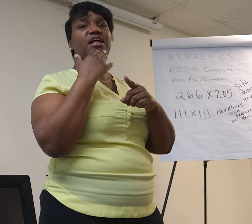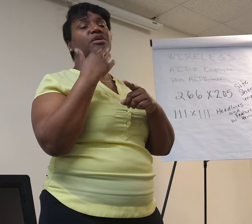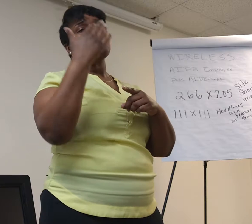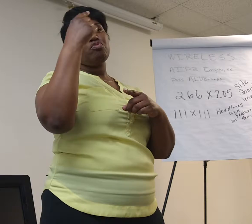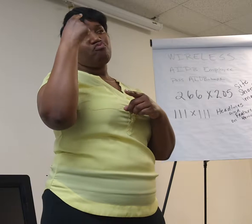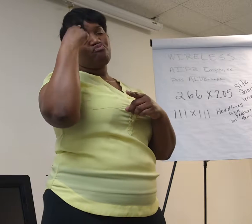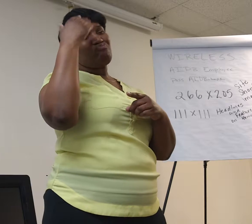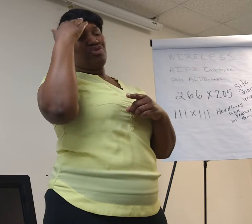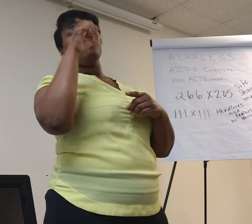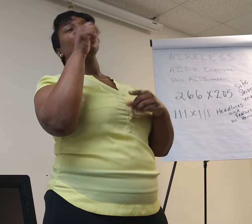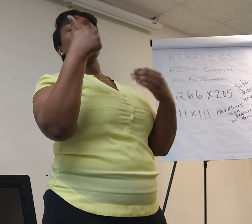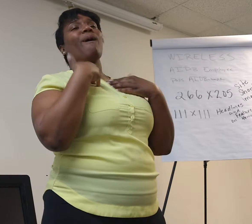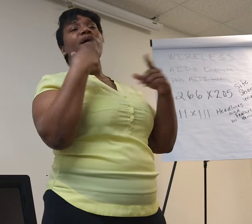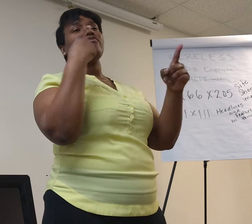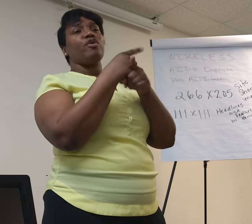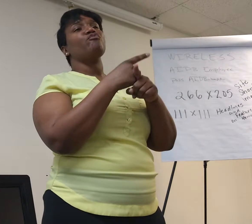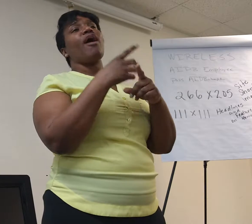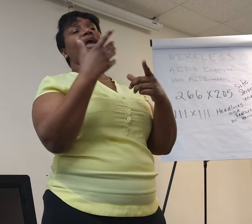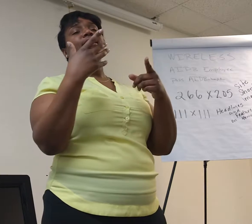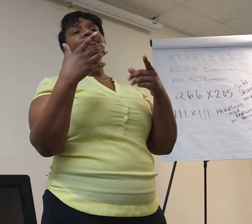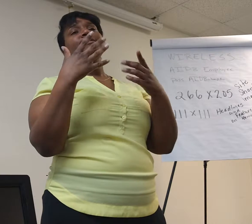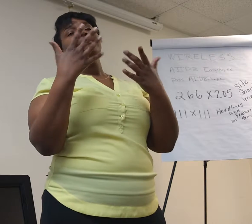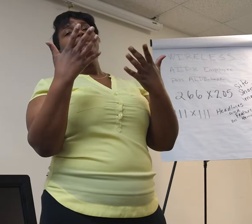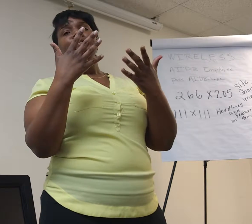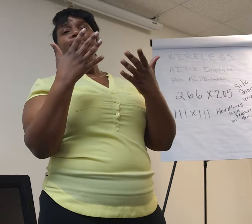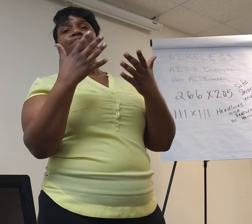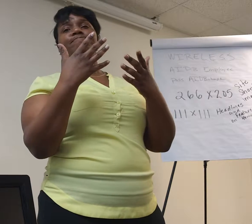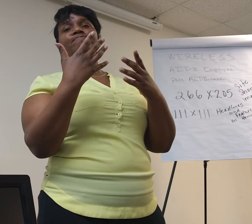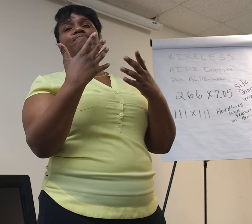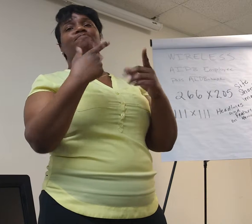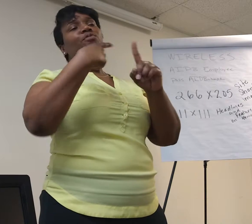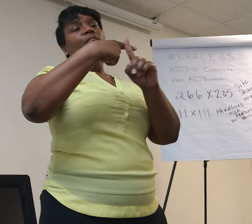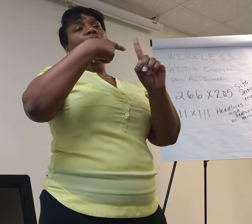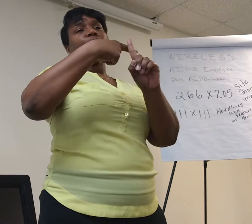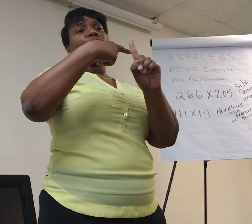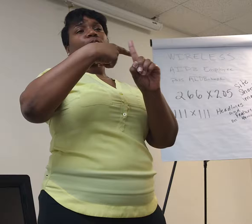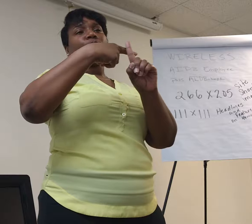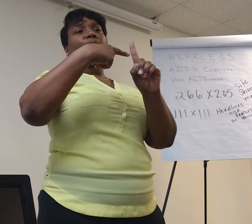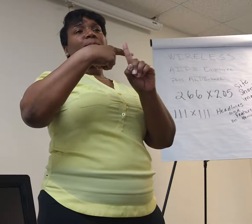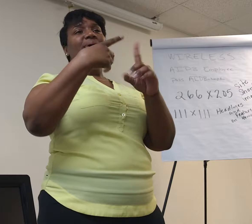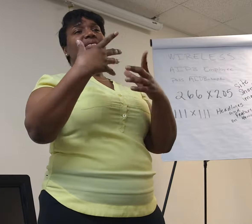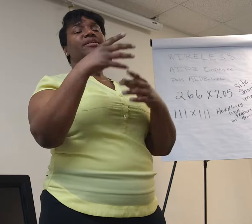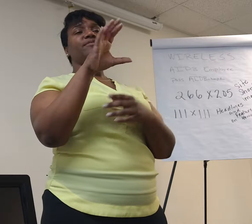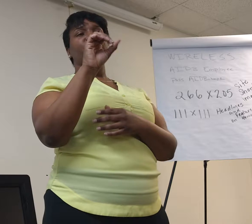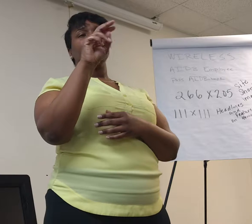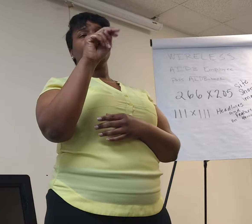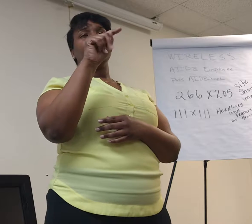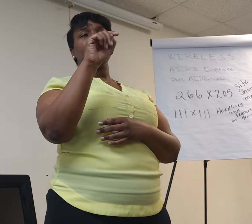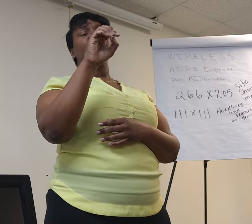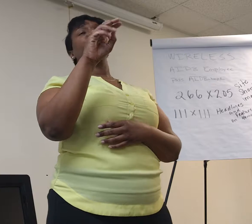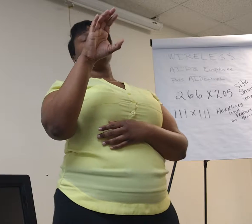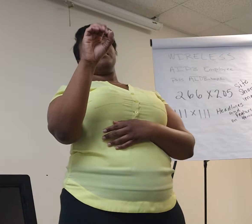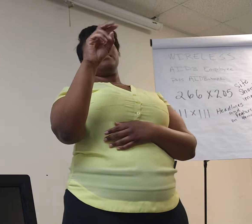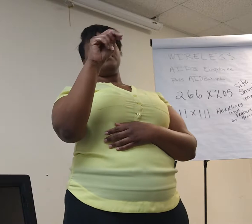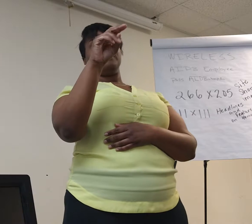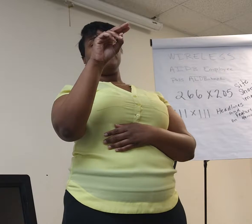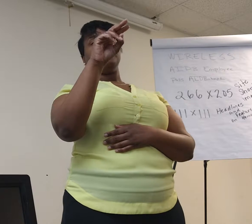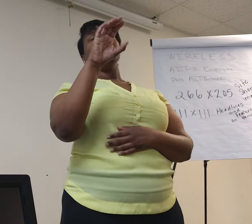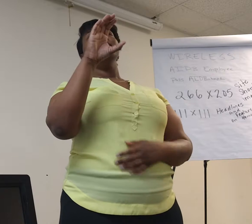okay? So, general guidelines for the effective use of chlorine, iodine, in your quats. Chlorine is affected by